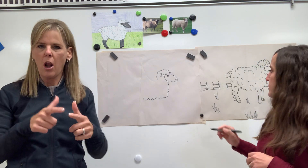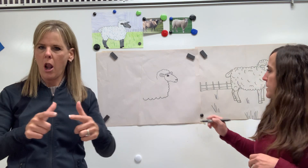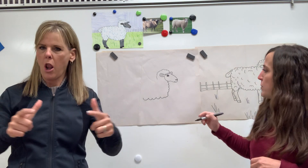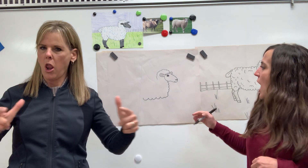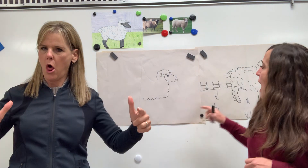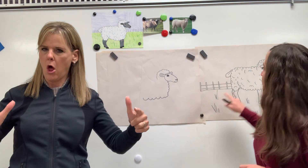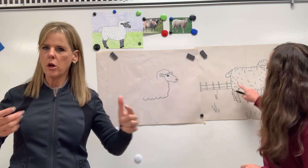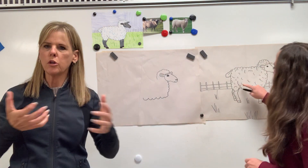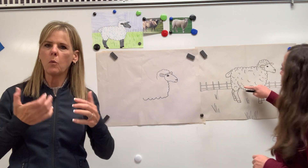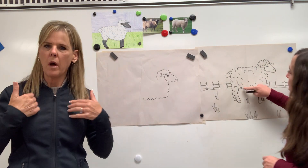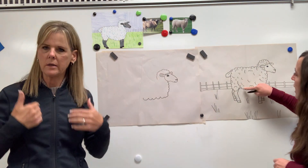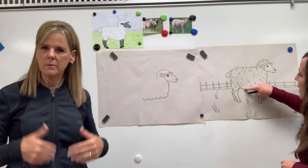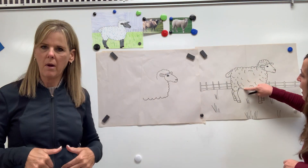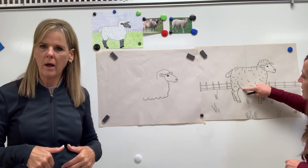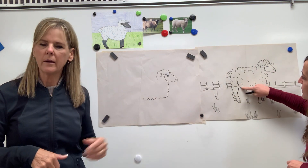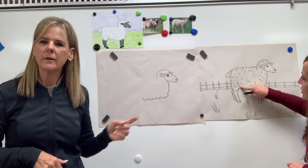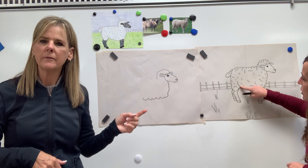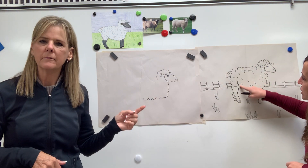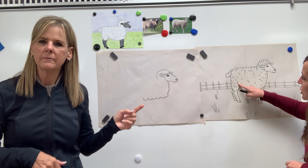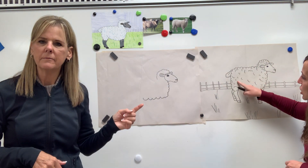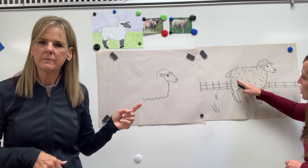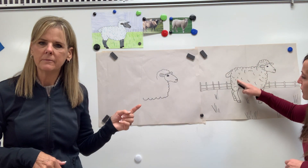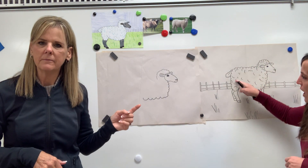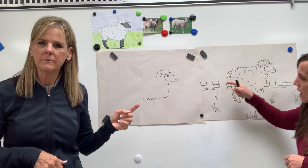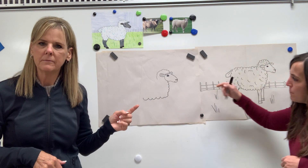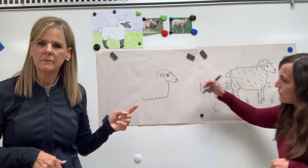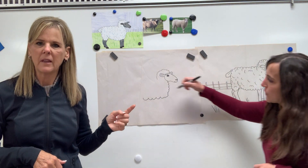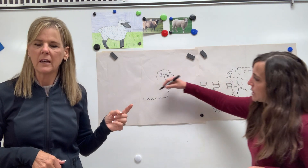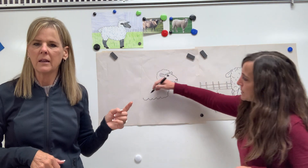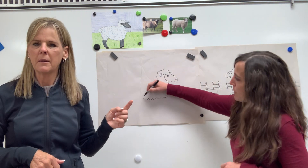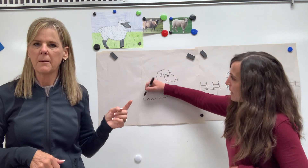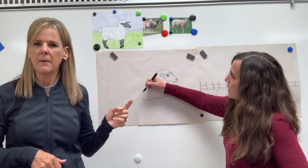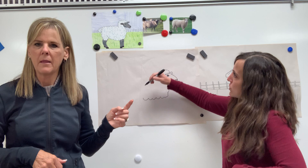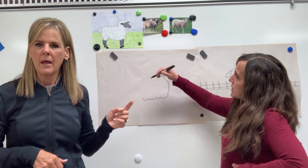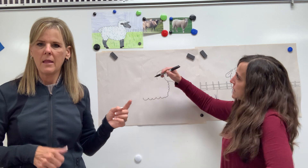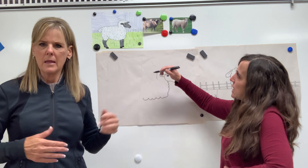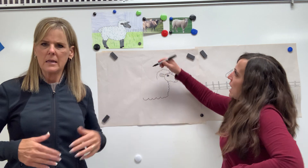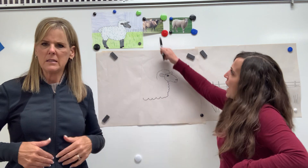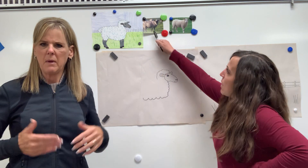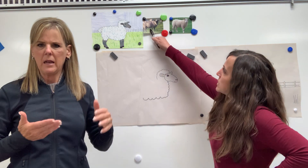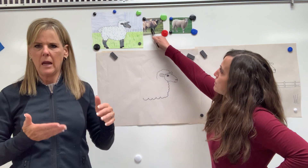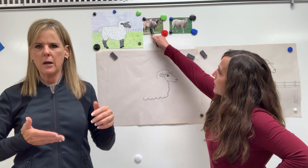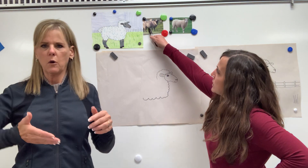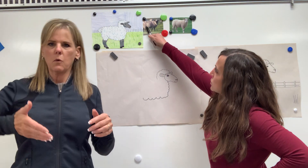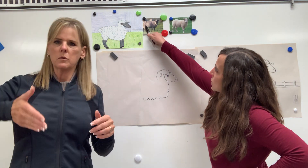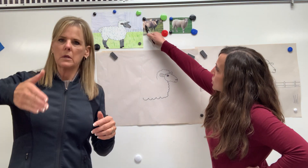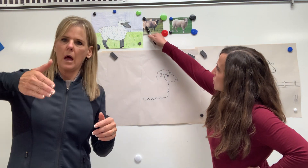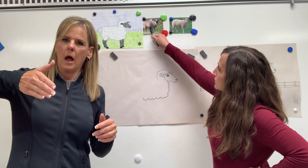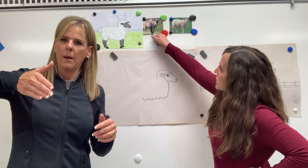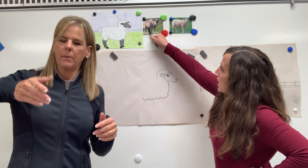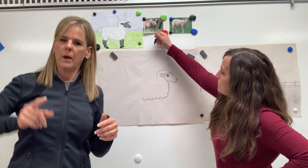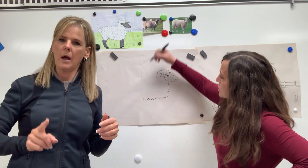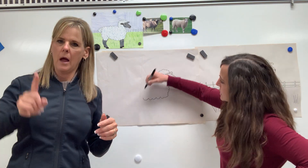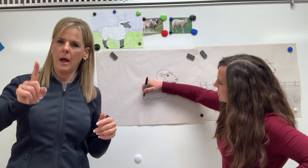be. And then look, it kind of starts to curve up for his belly. You can see how his belly sort of curves up just a little